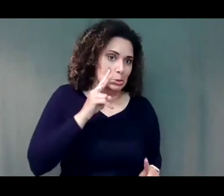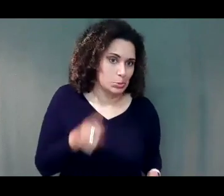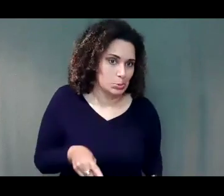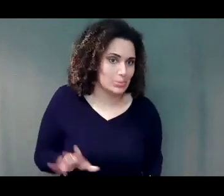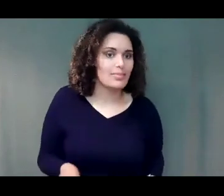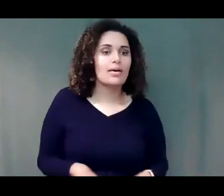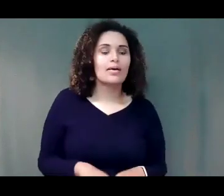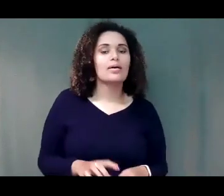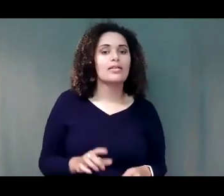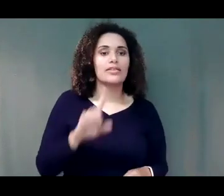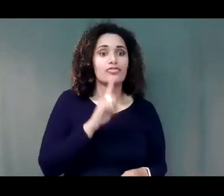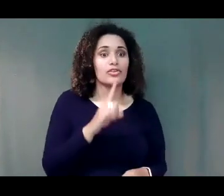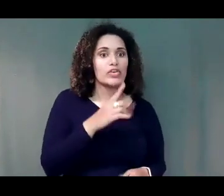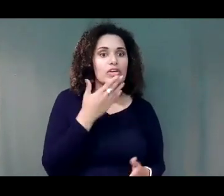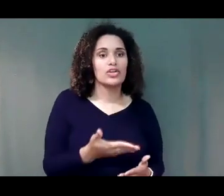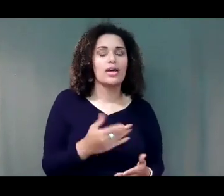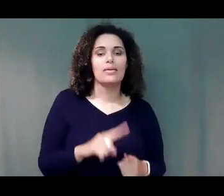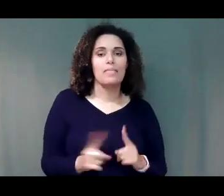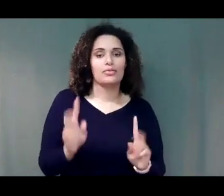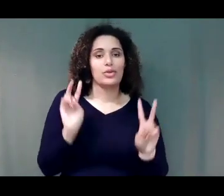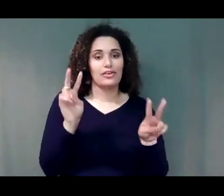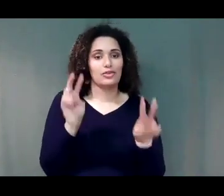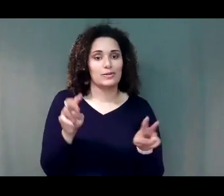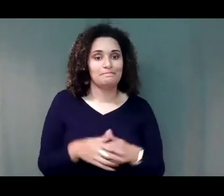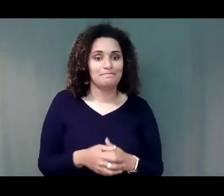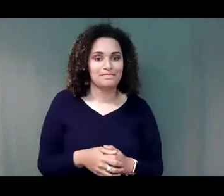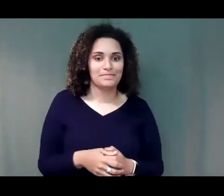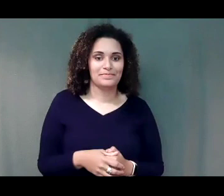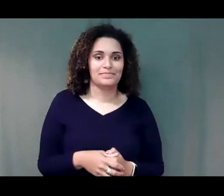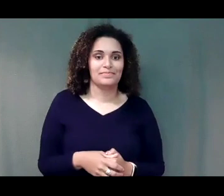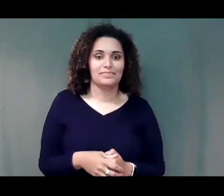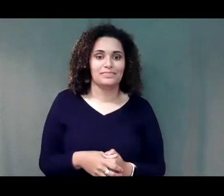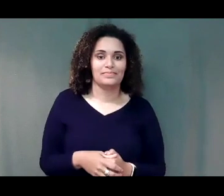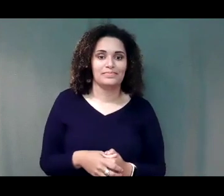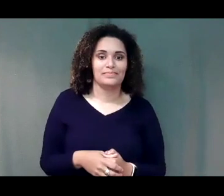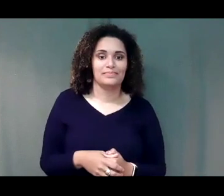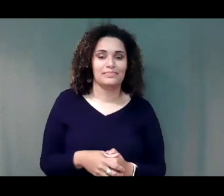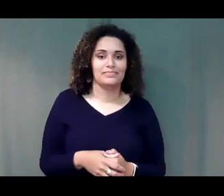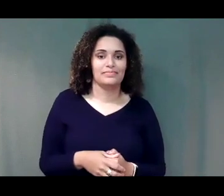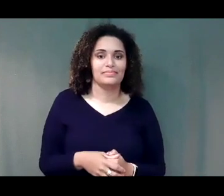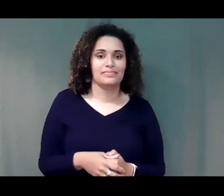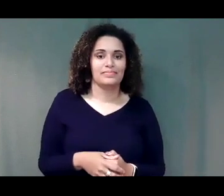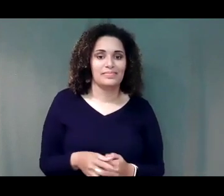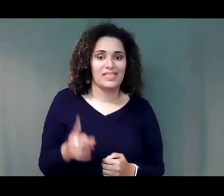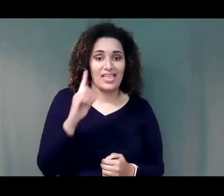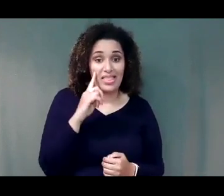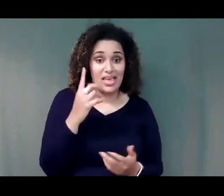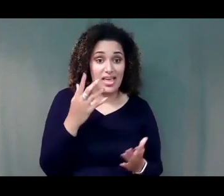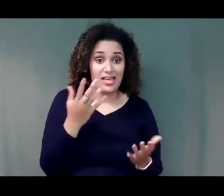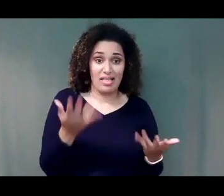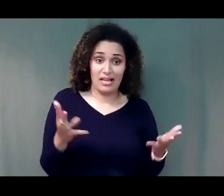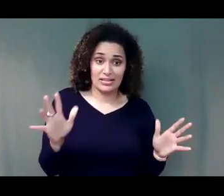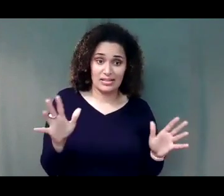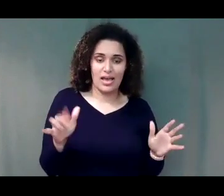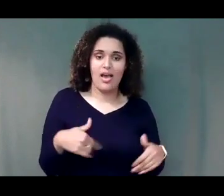So yeah, we're looking So forward that's to it. exciting. Yeah, great. Yeah, excellent. So I think that it covers everything.